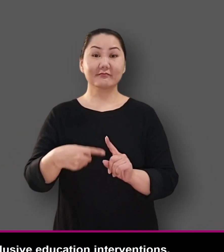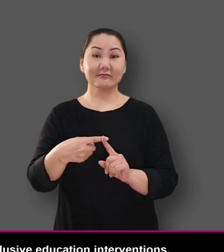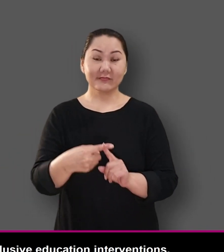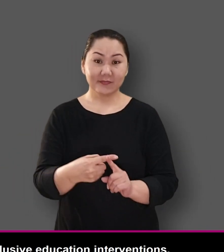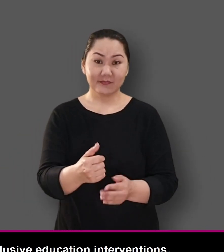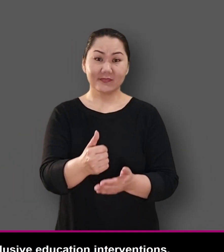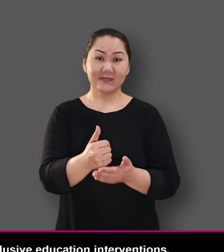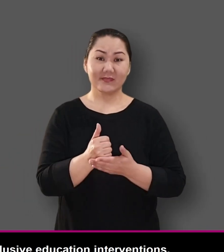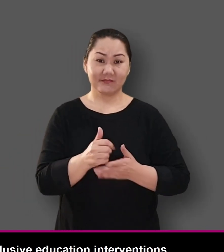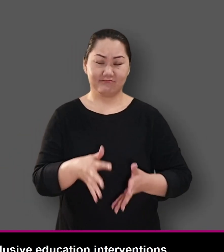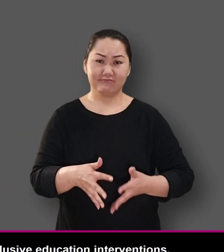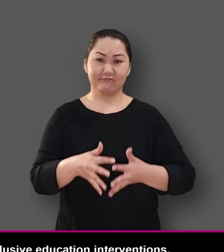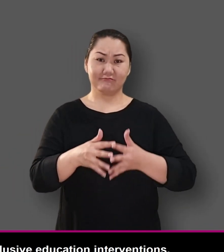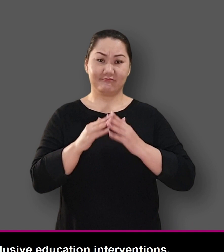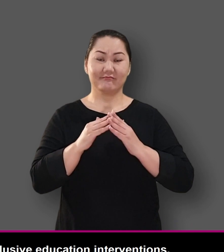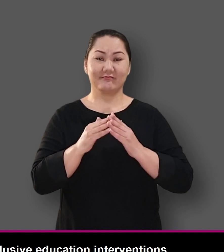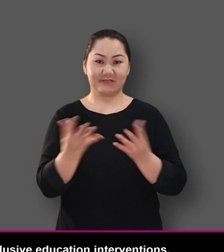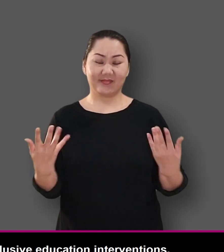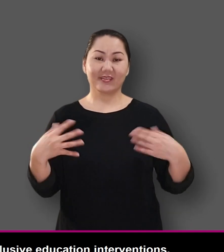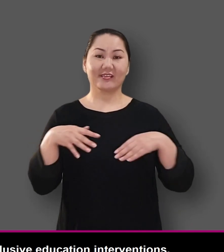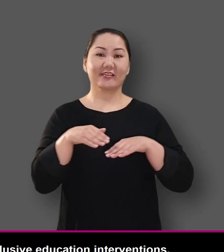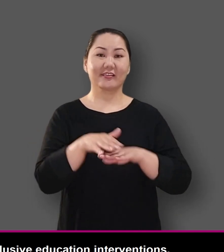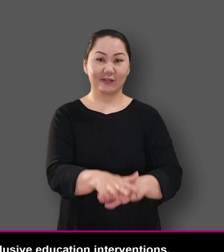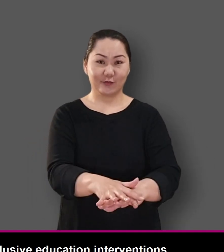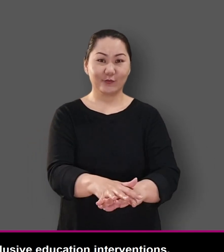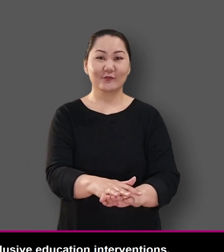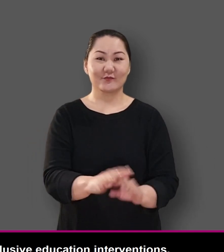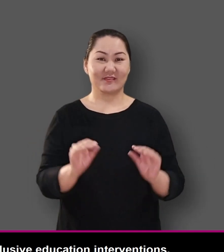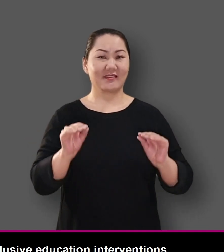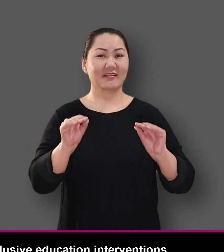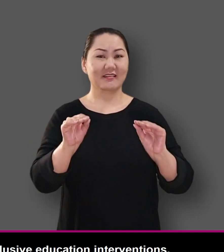in order to design our inclusive education interventions.